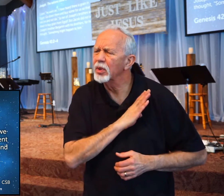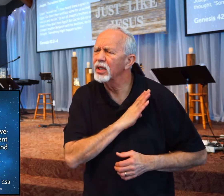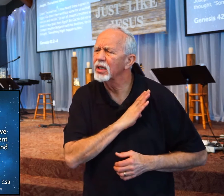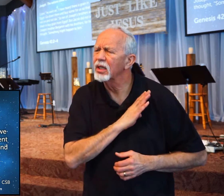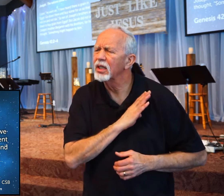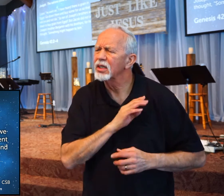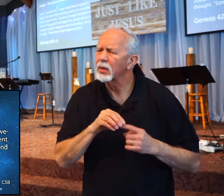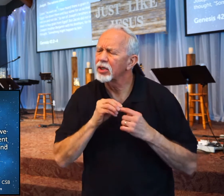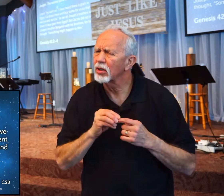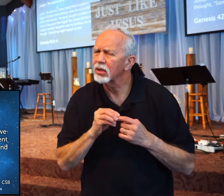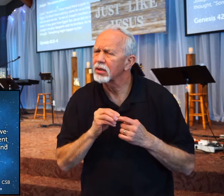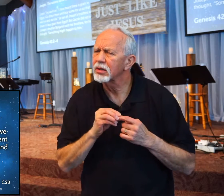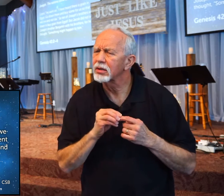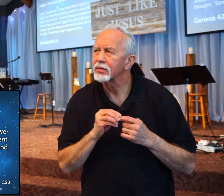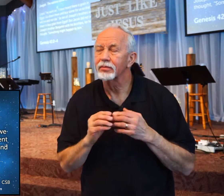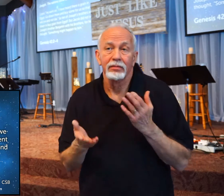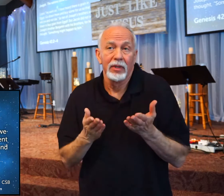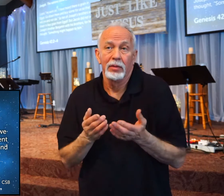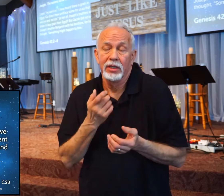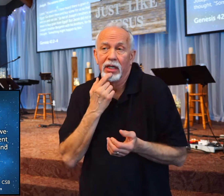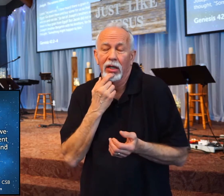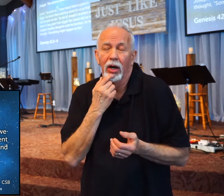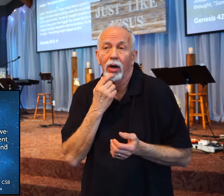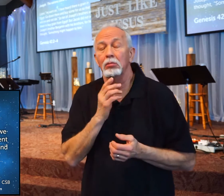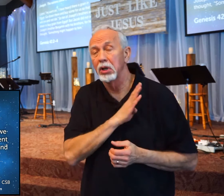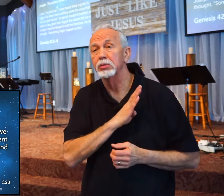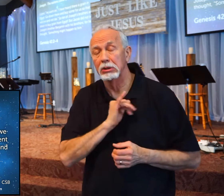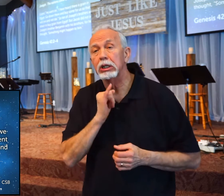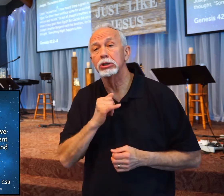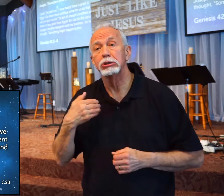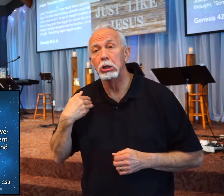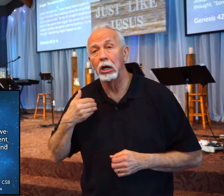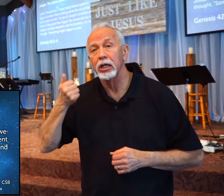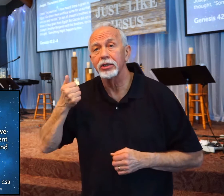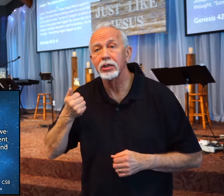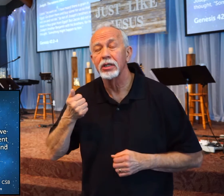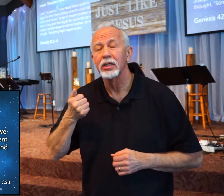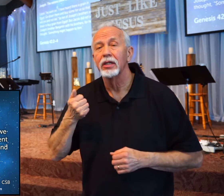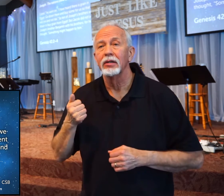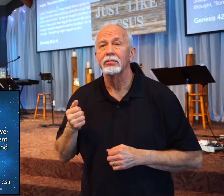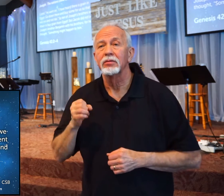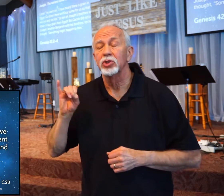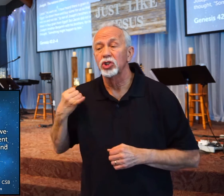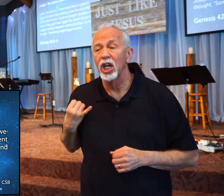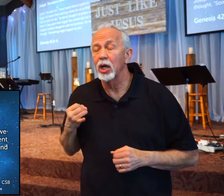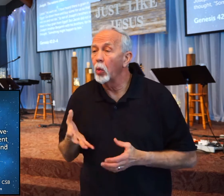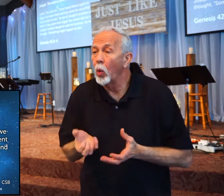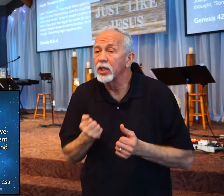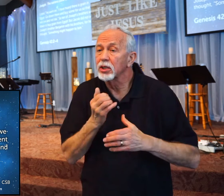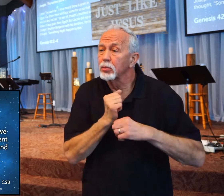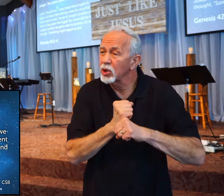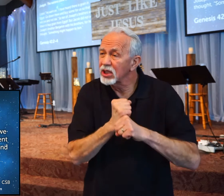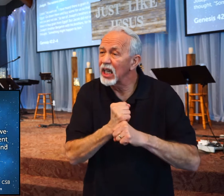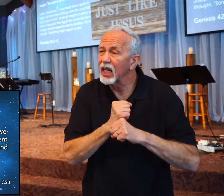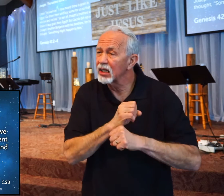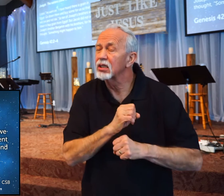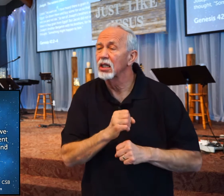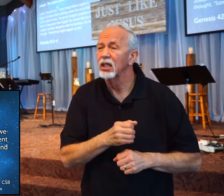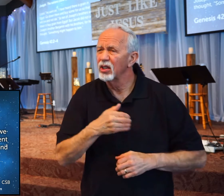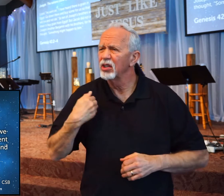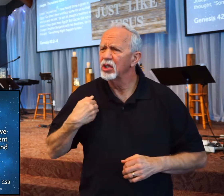here? You might say, well, Benjamin is the youngest. Jacob wants to protect him, and that's certainly